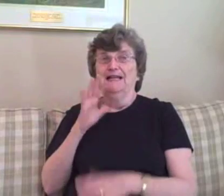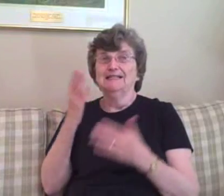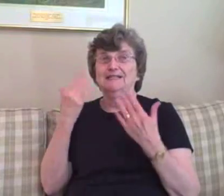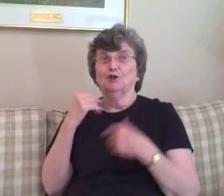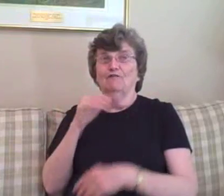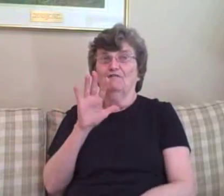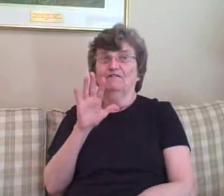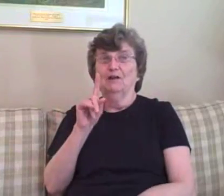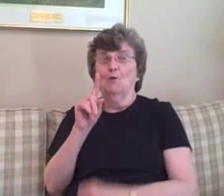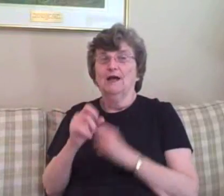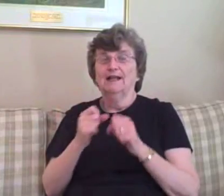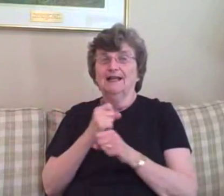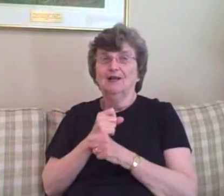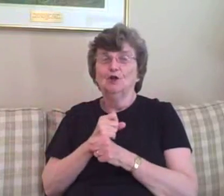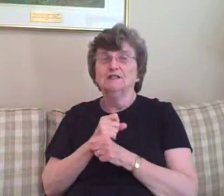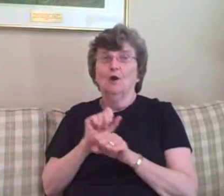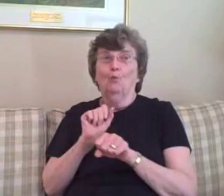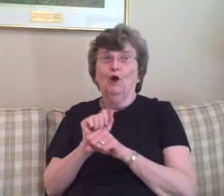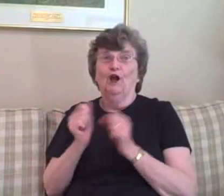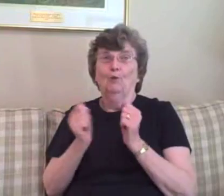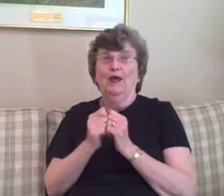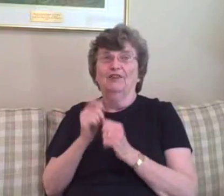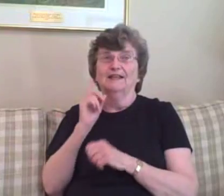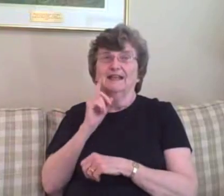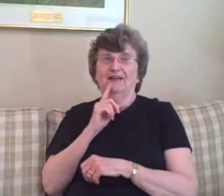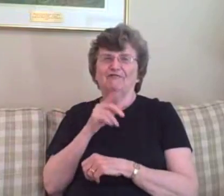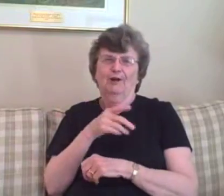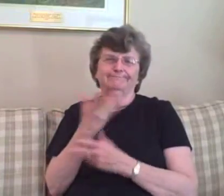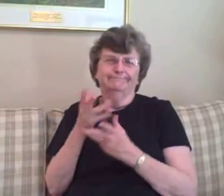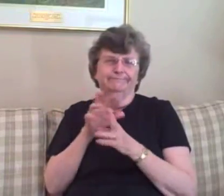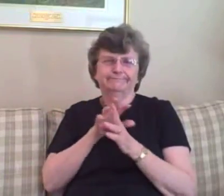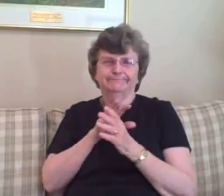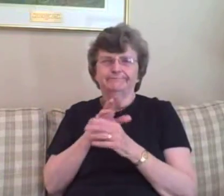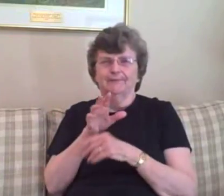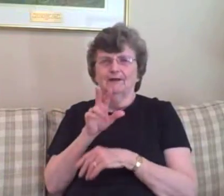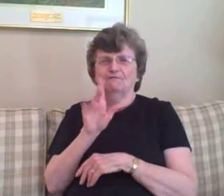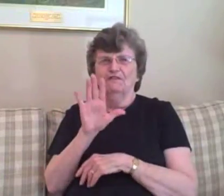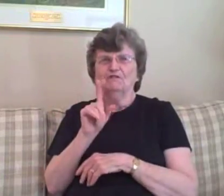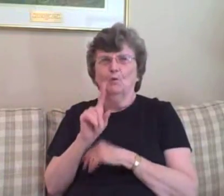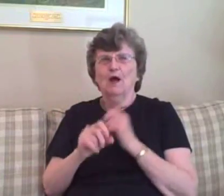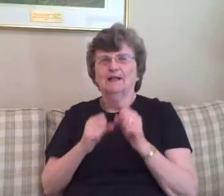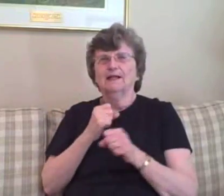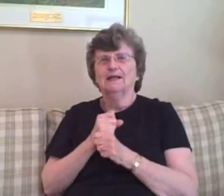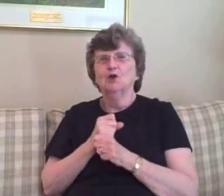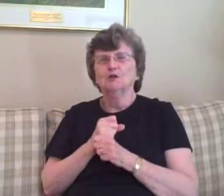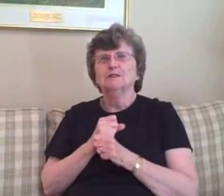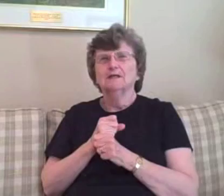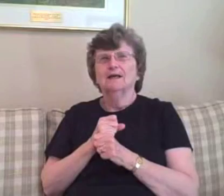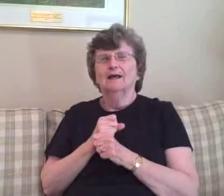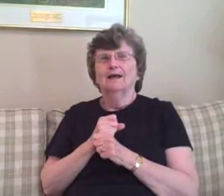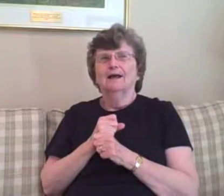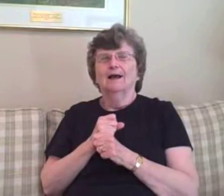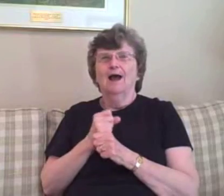is, well, I've been a sister for 51 years, and I've worked with, the deaf for 51 years as